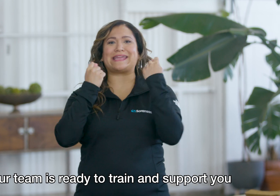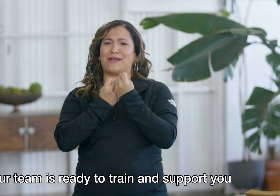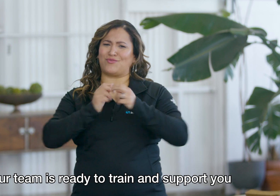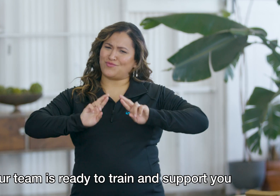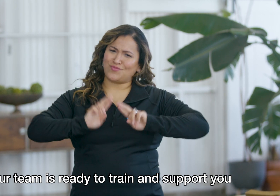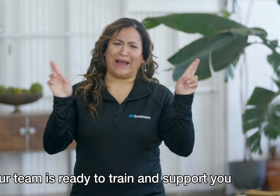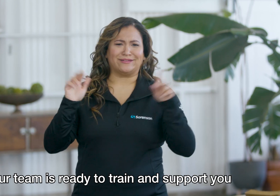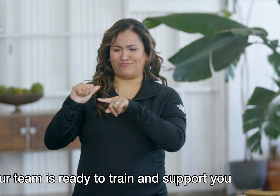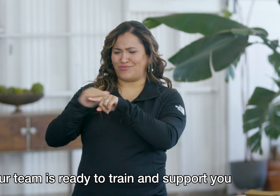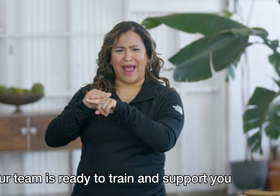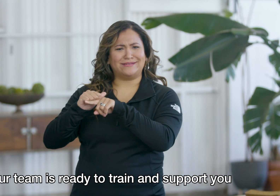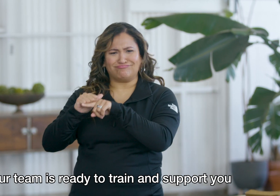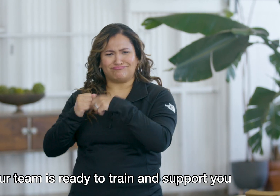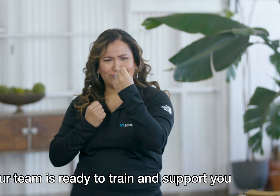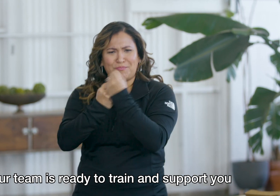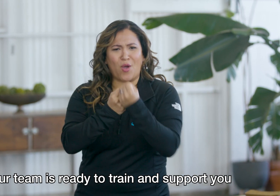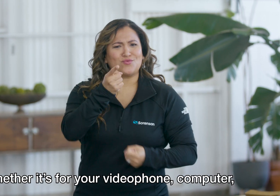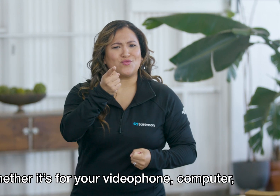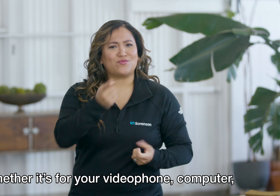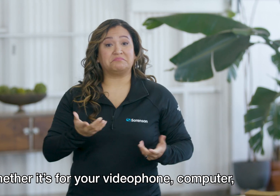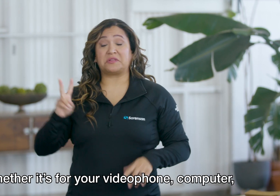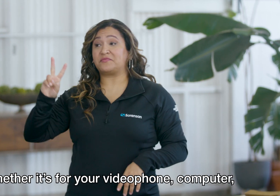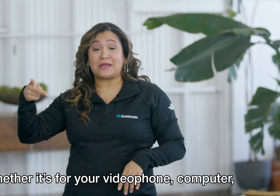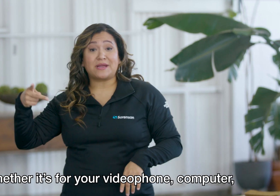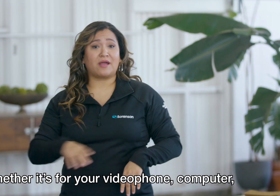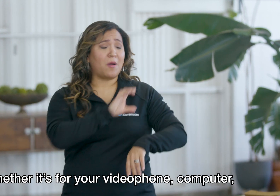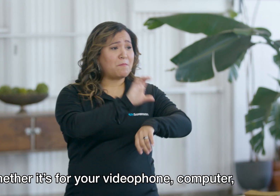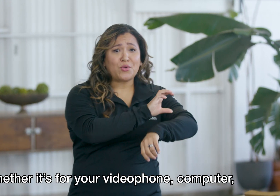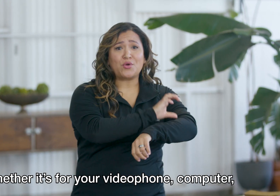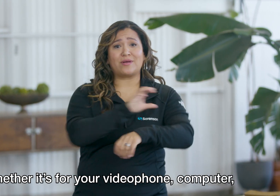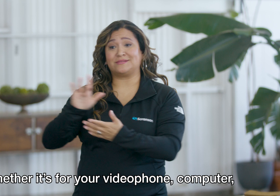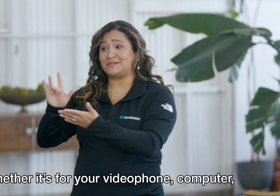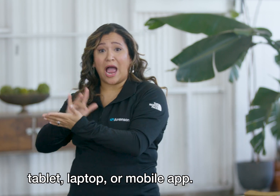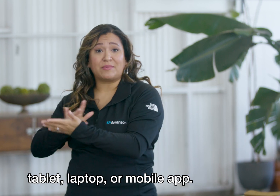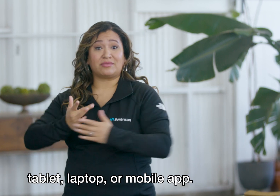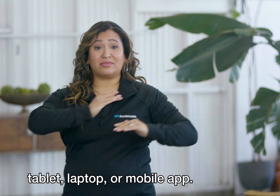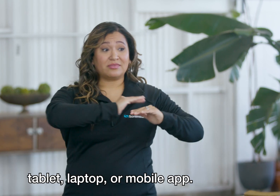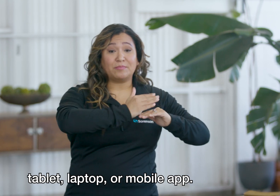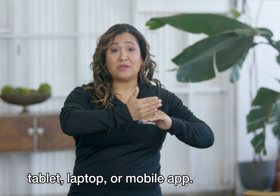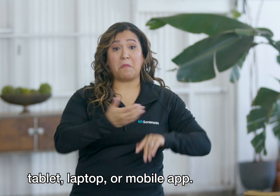Our team is ready to train and support you, whether it's your video phone, computer, tablet, laptop, or mobile app.